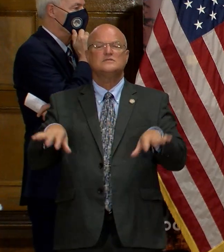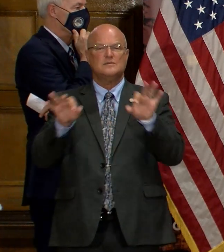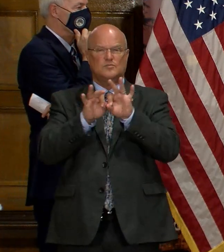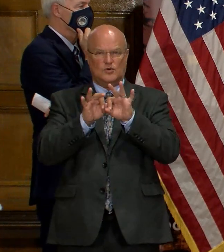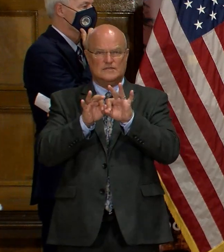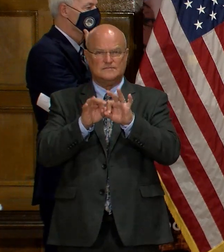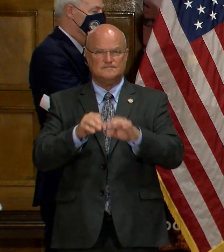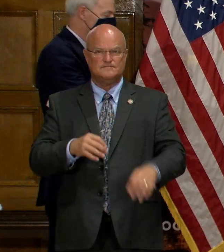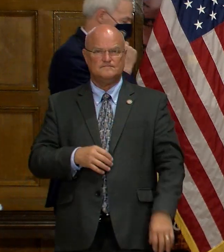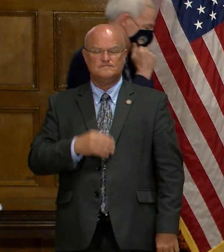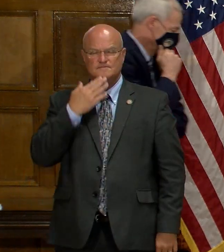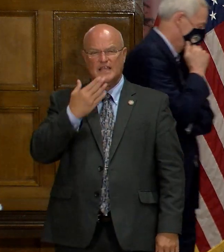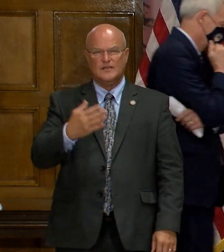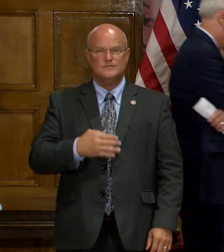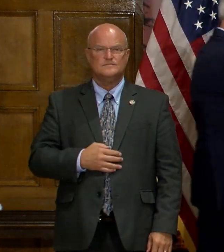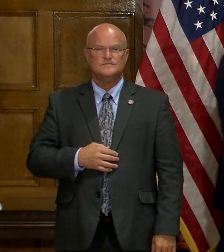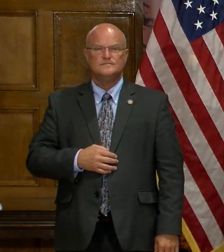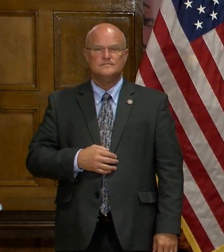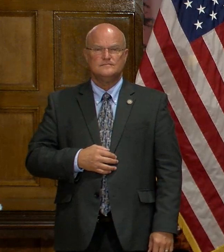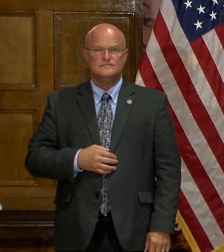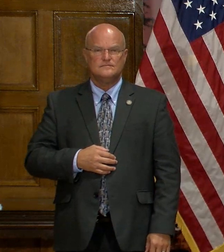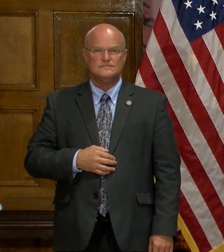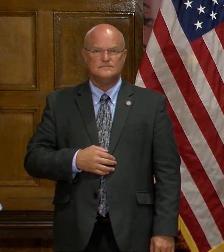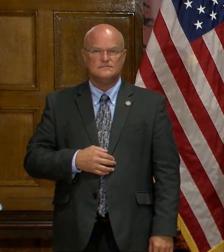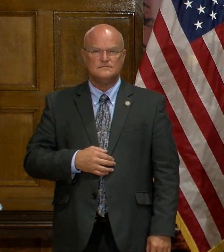come to the fore. So thank you very much.